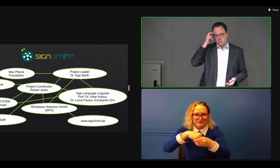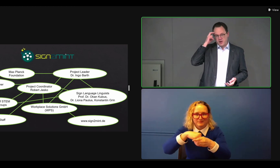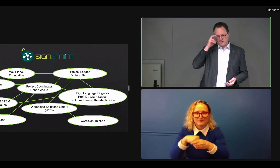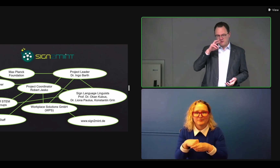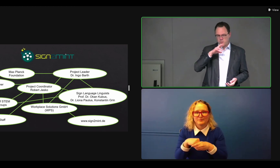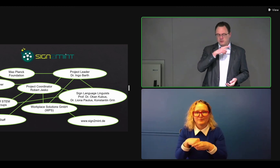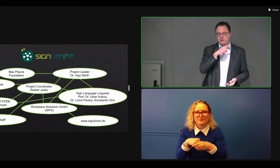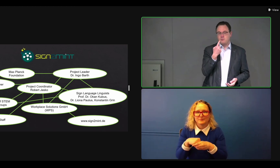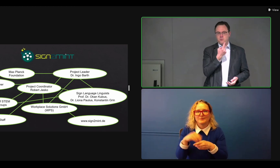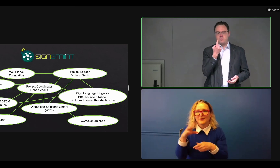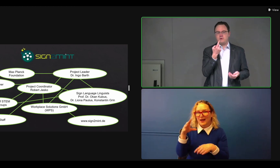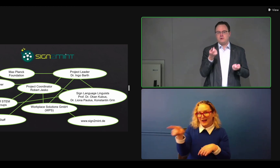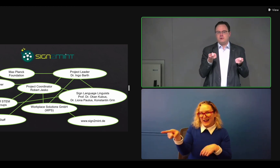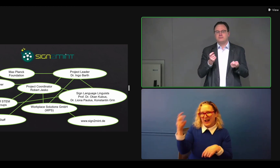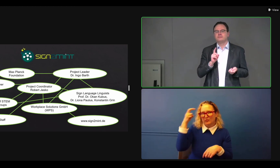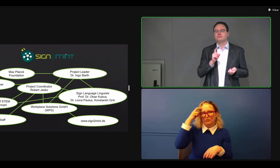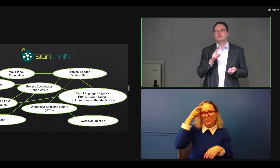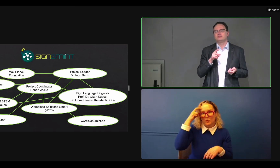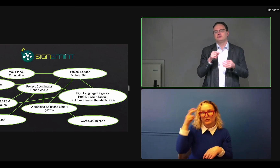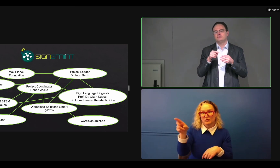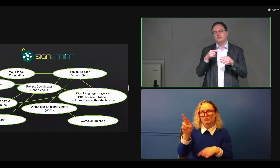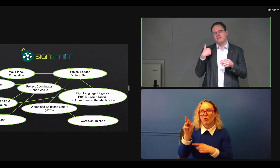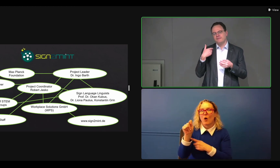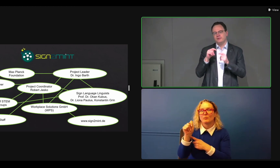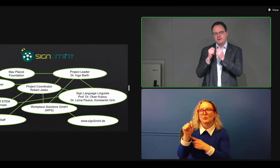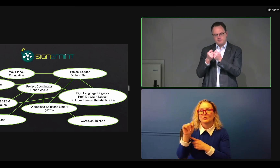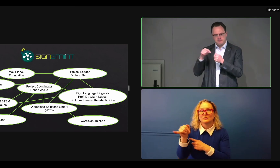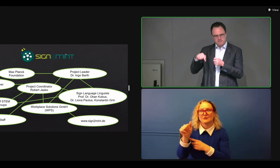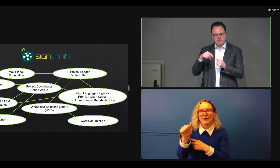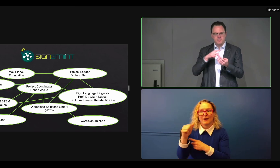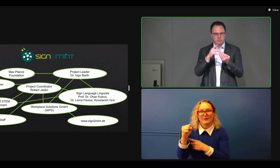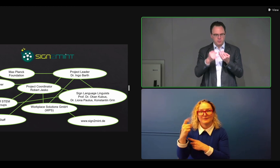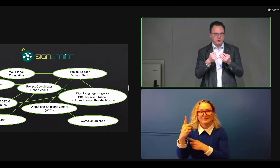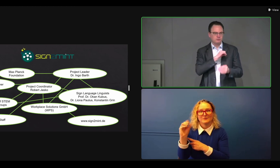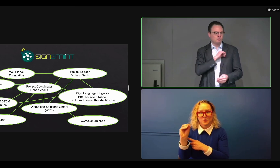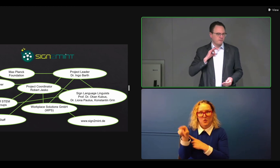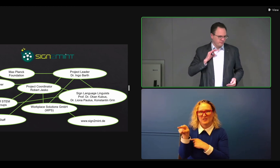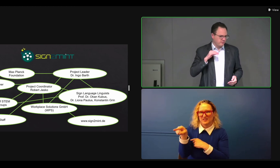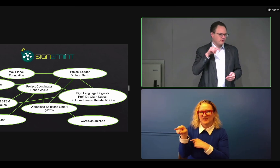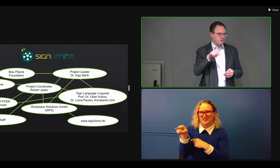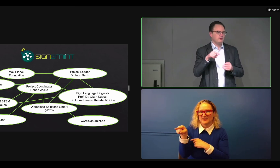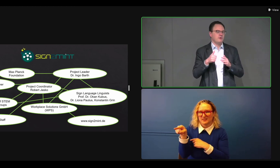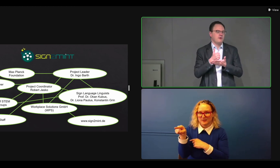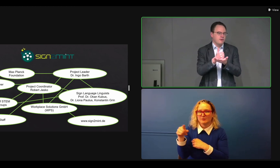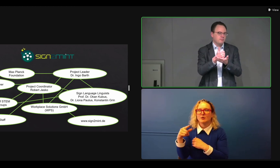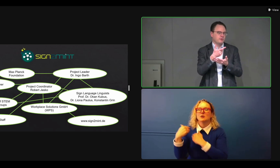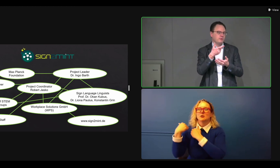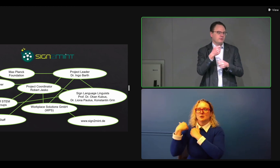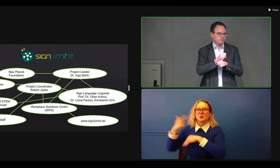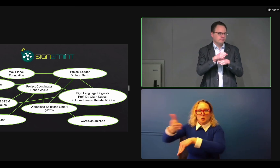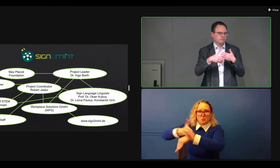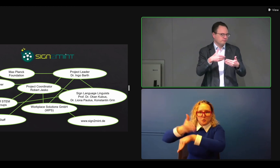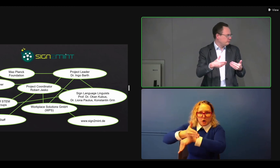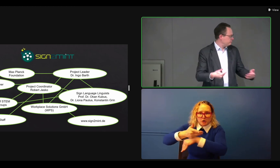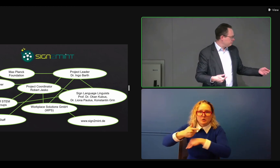the website. Robert was not the sole project coordinator. He had a team of project staff